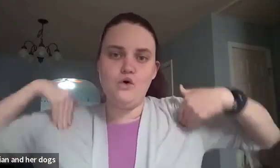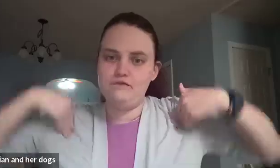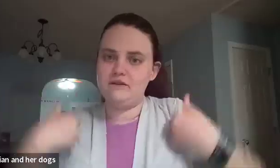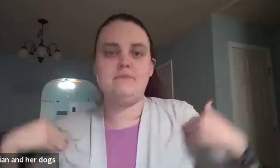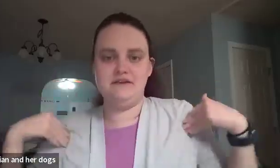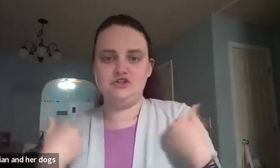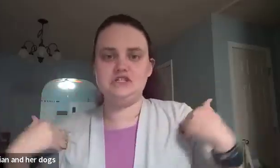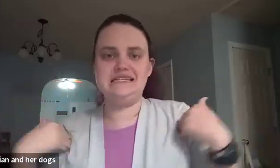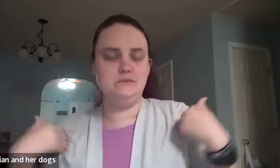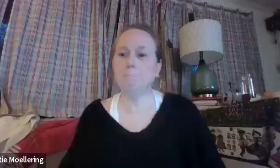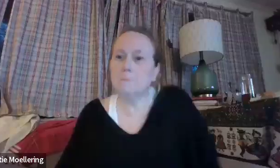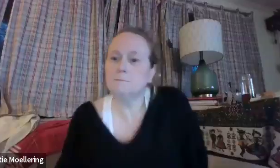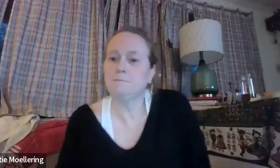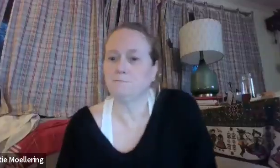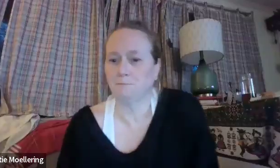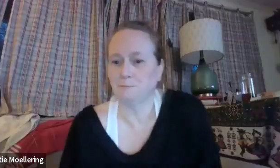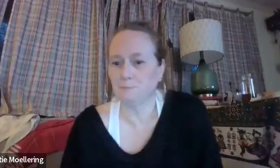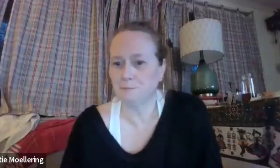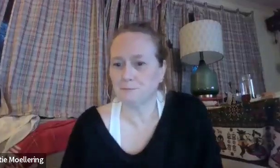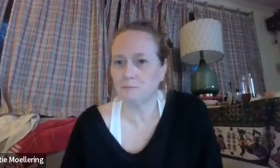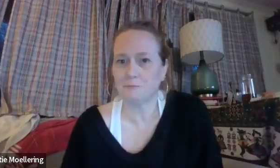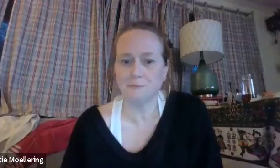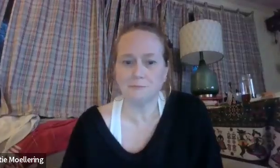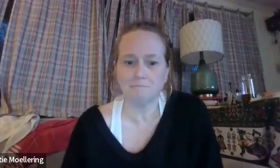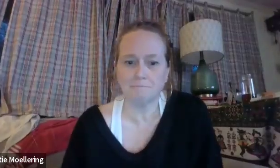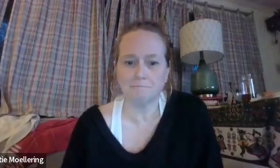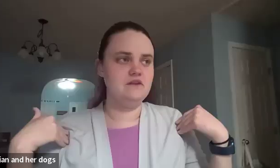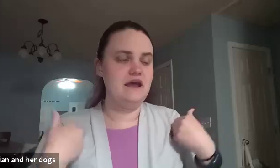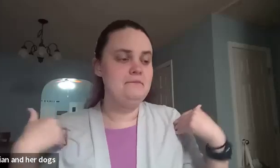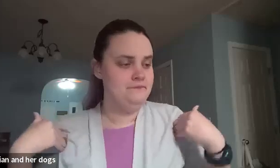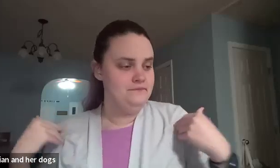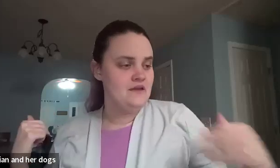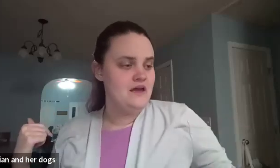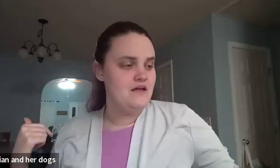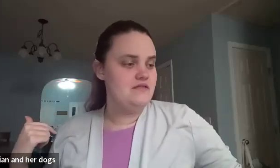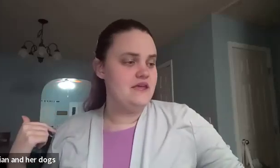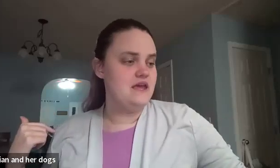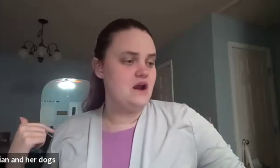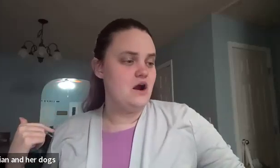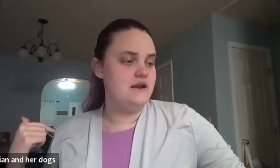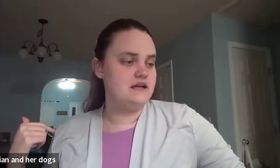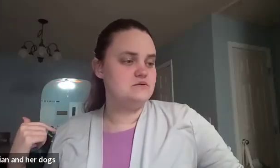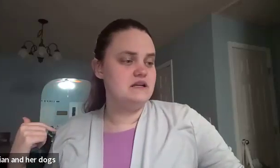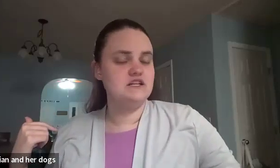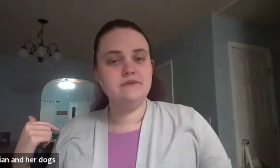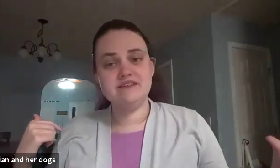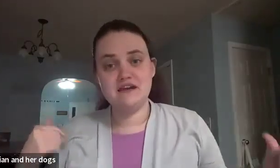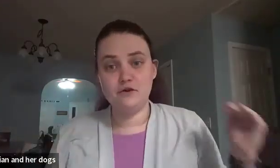full flapping. They're just little animal. Okay. Then our next one is going to be the sign